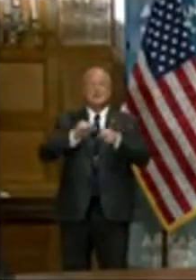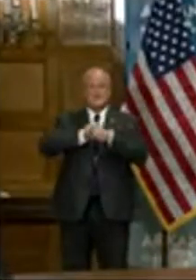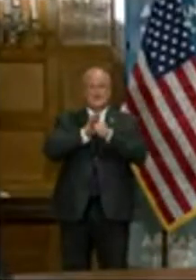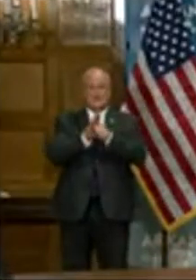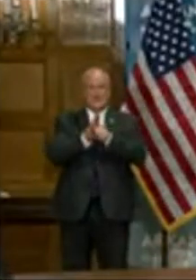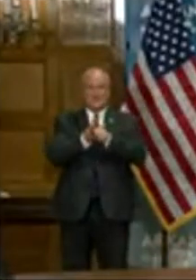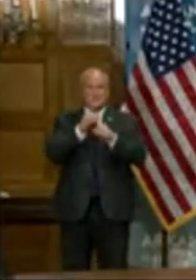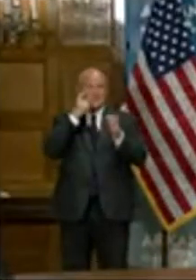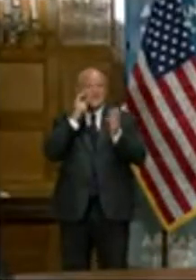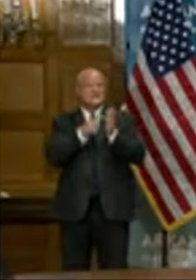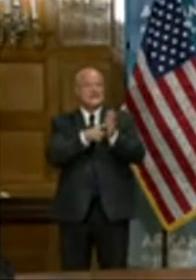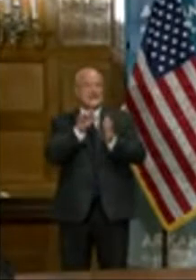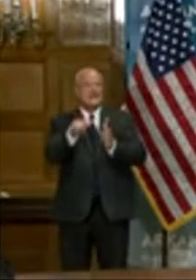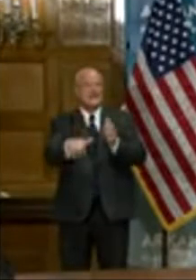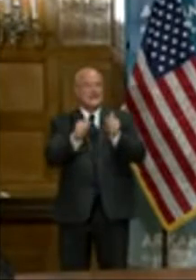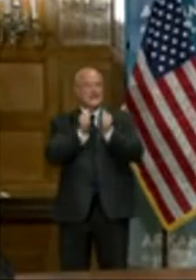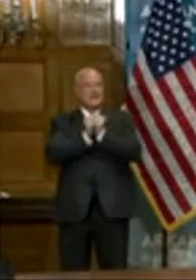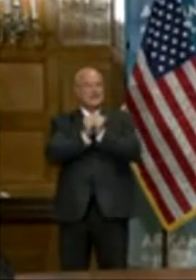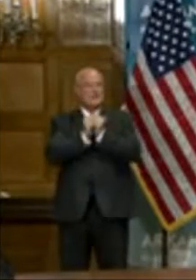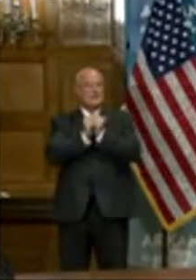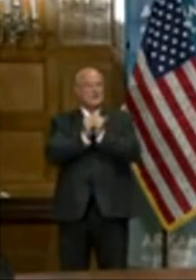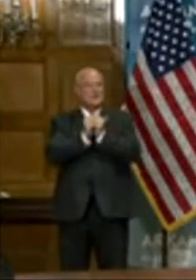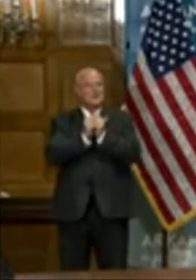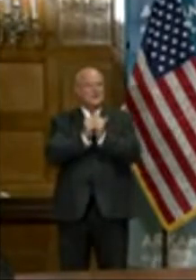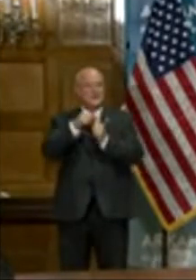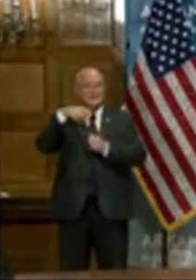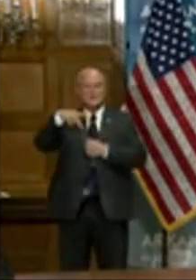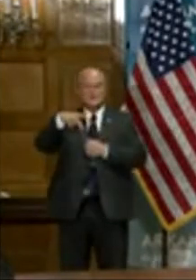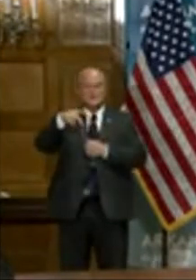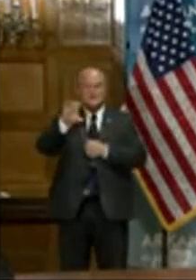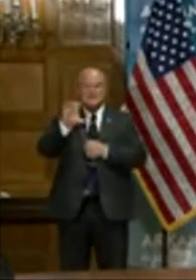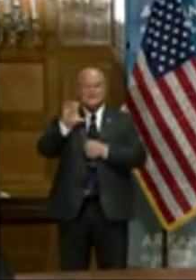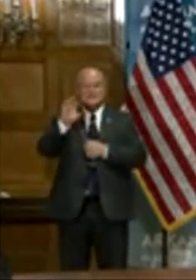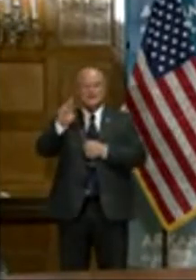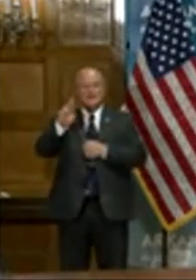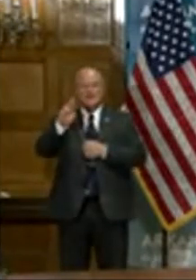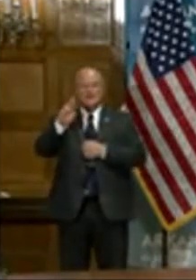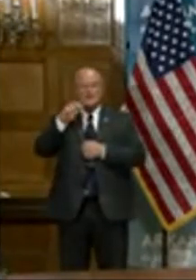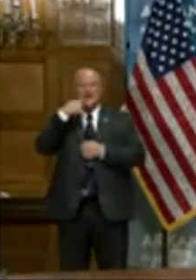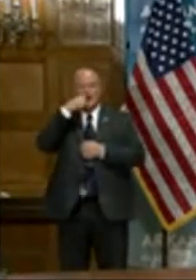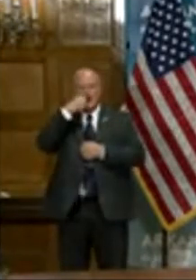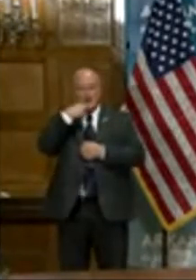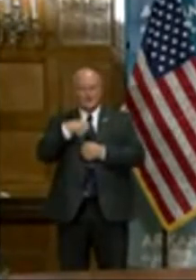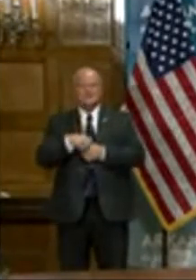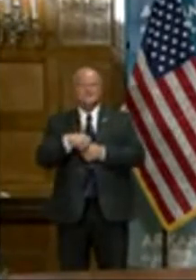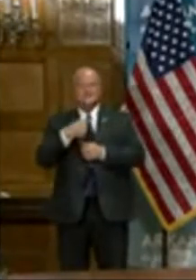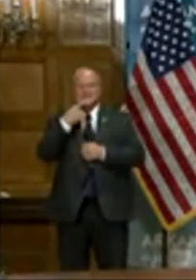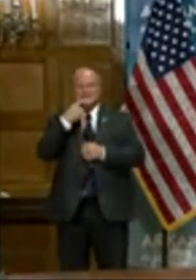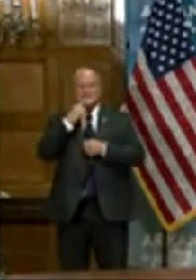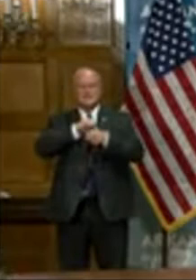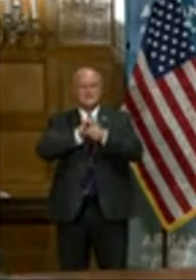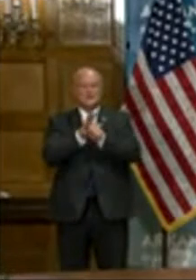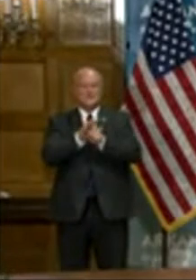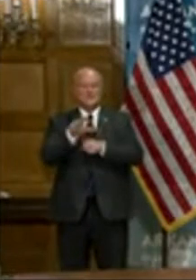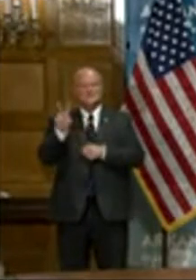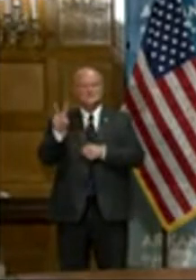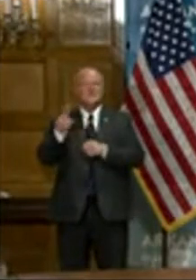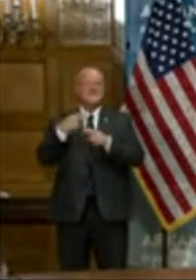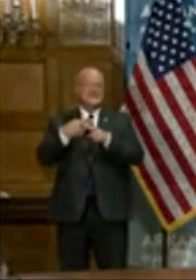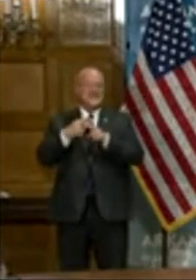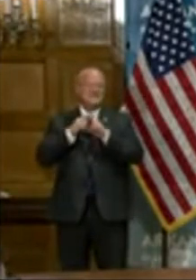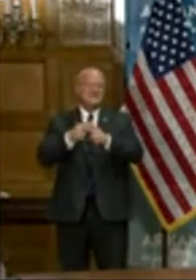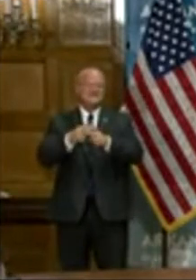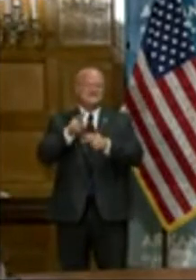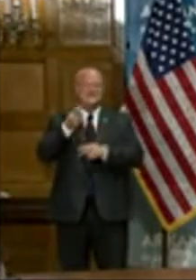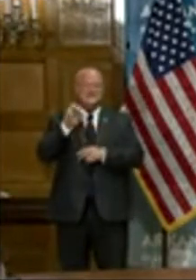virus. We detect that with a PCR assay. It says SARS coronavirus 2, which is the name